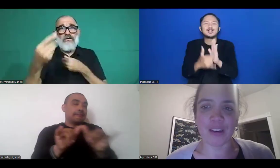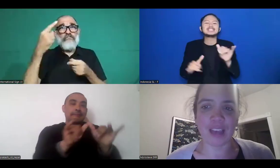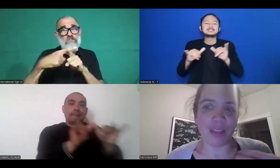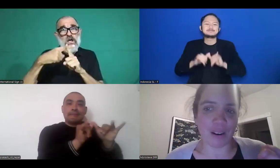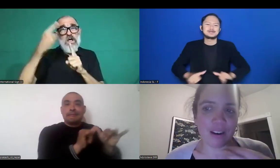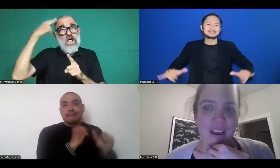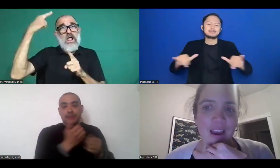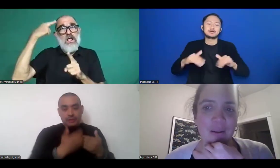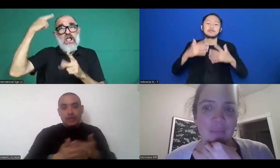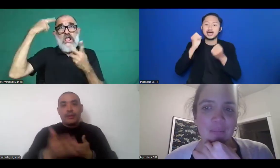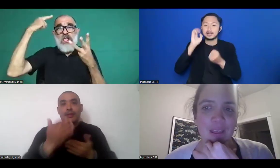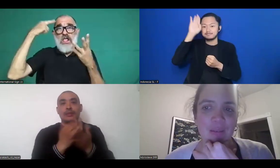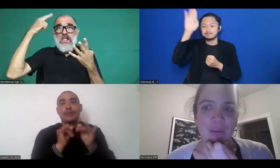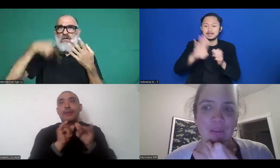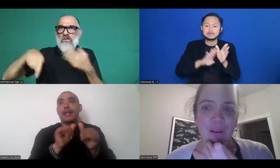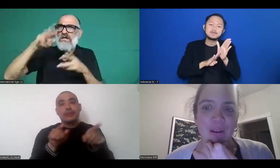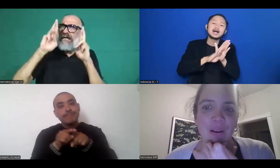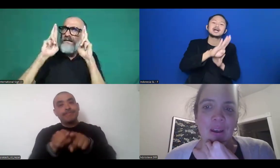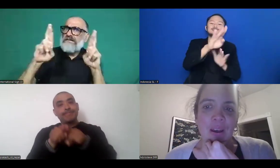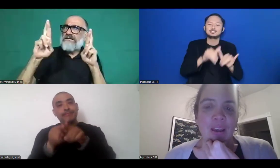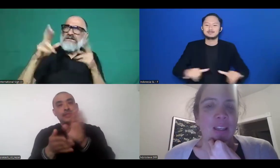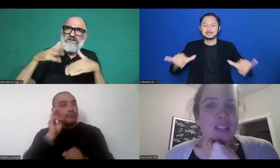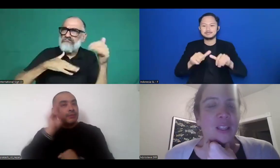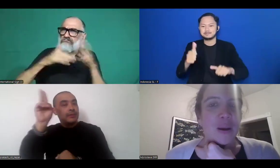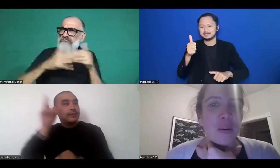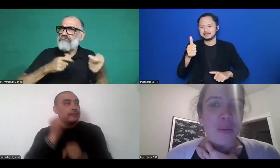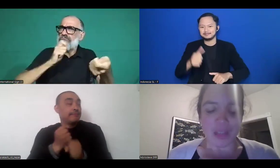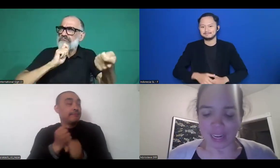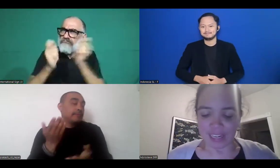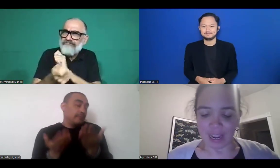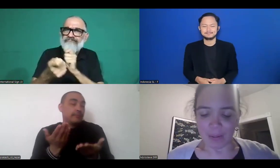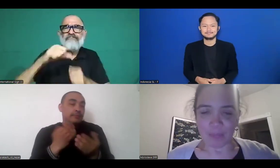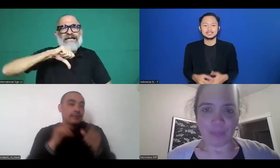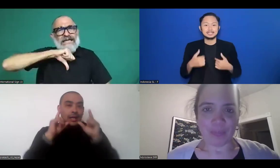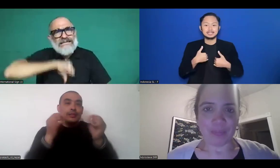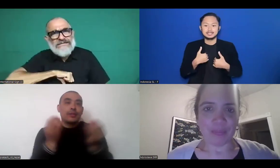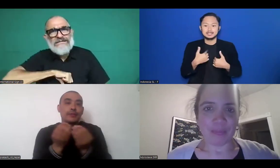move together in the future. So